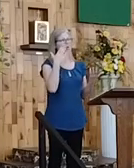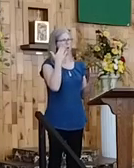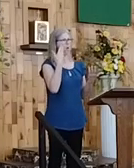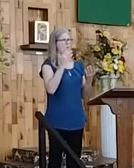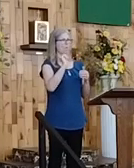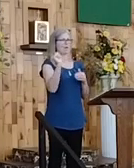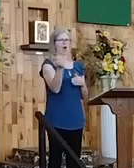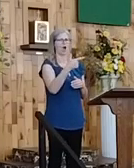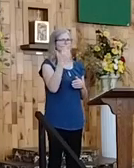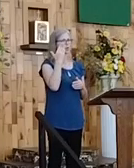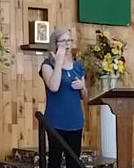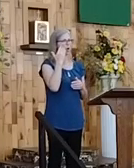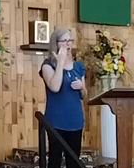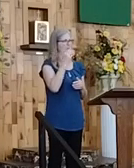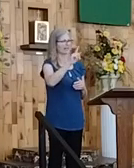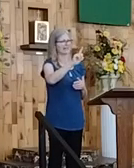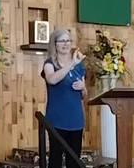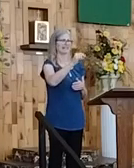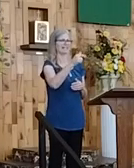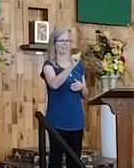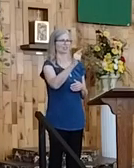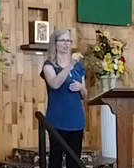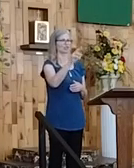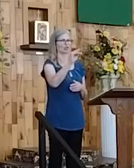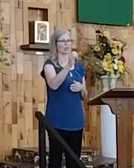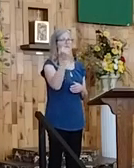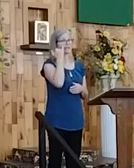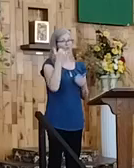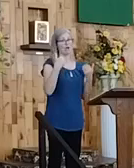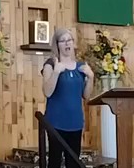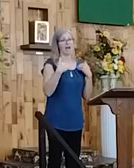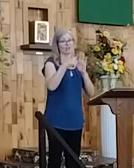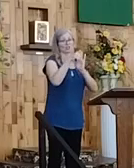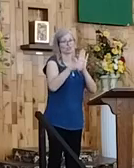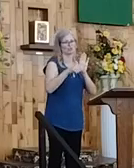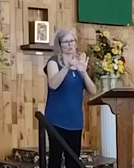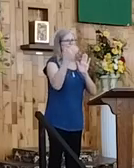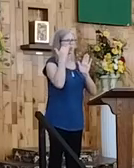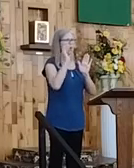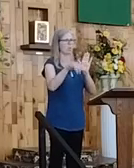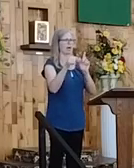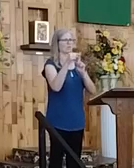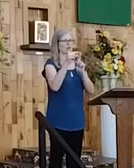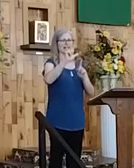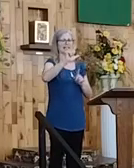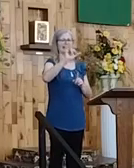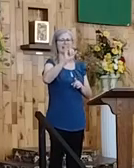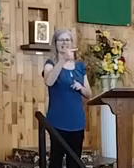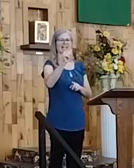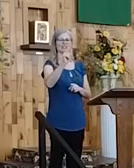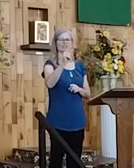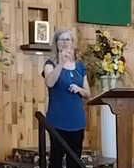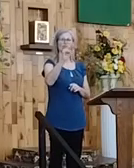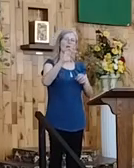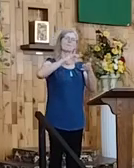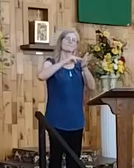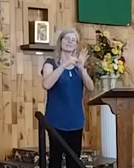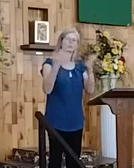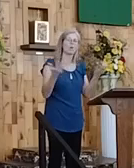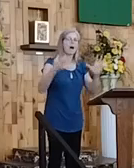know what a ligature is. Anyone who's had surgery knows what a ligature is. It's binding